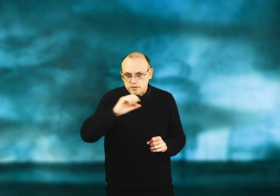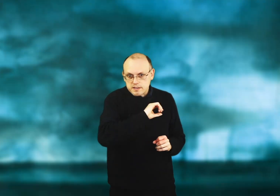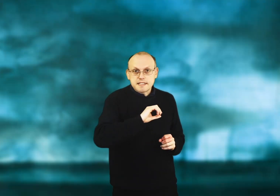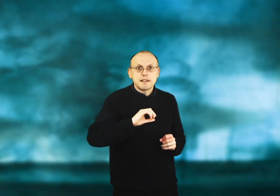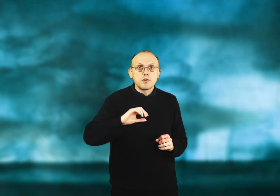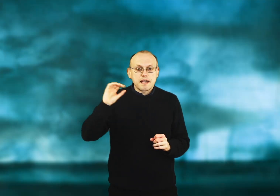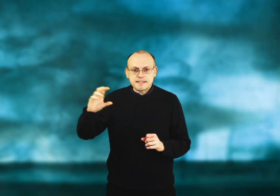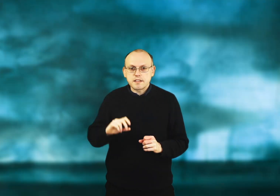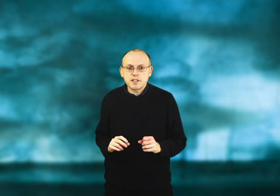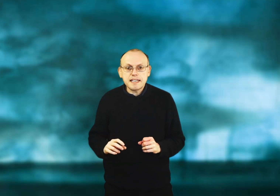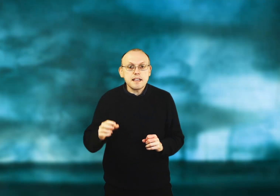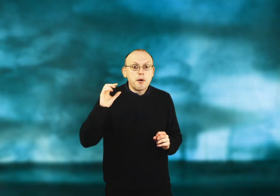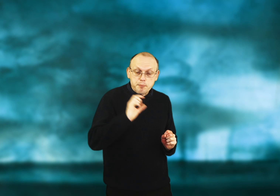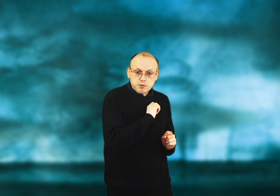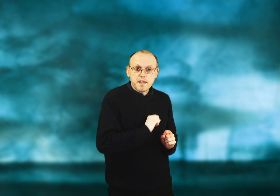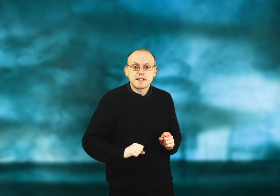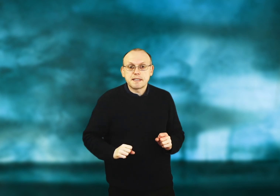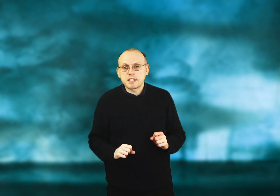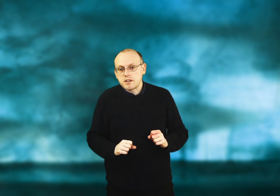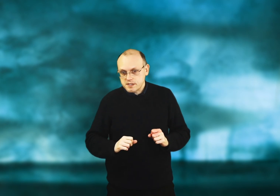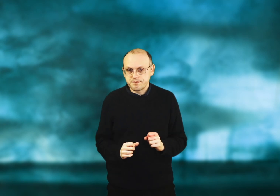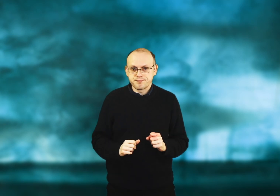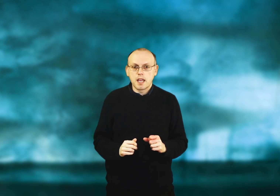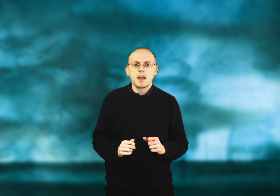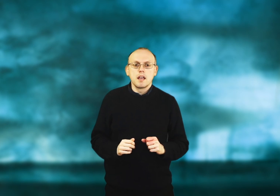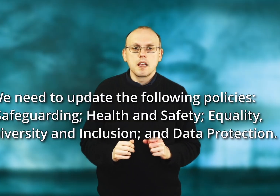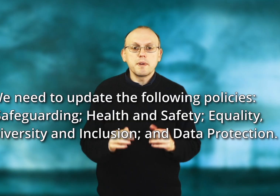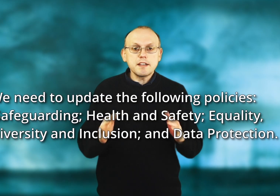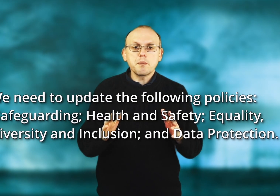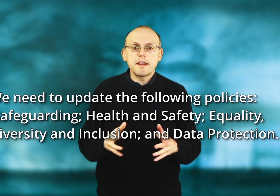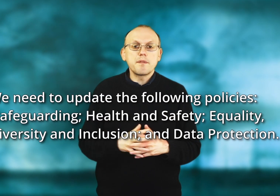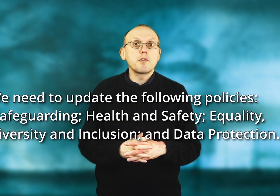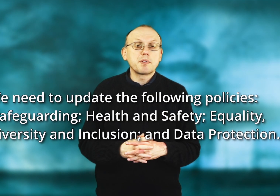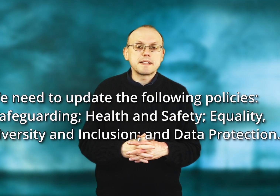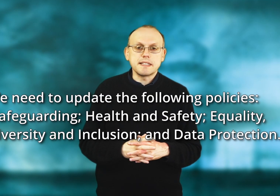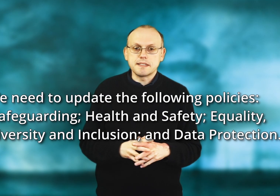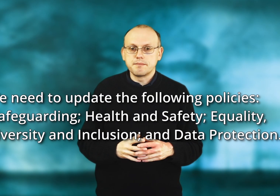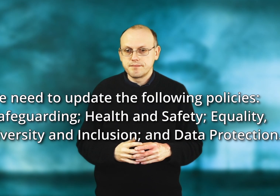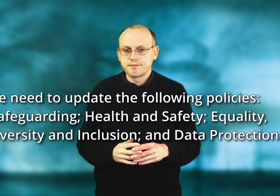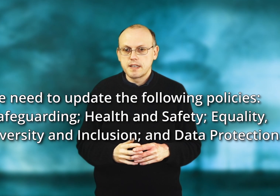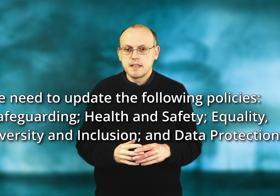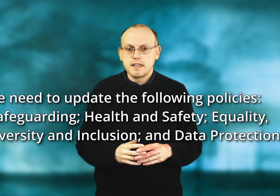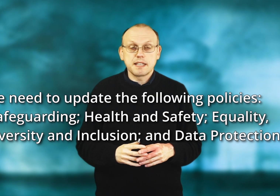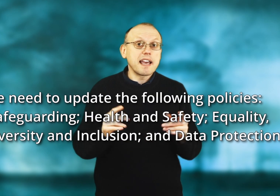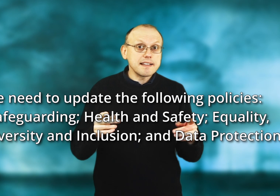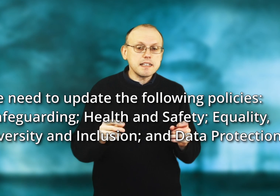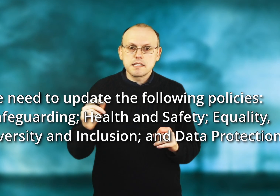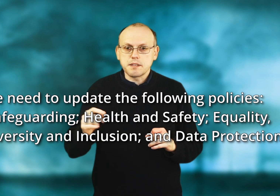Let's have a look at the sentence again, but with semicolons. We need to update the following policies. Safeguarding,